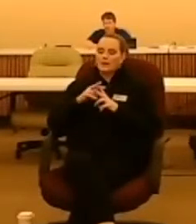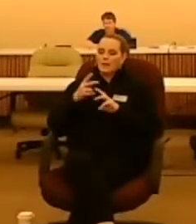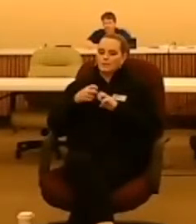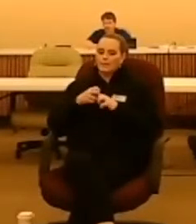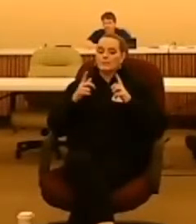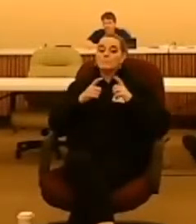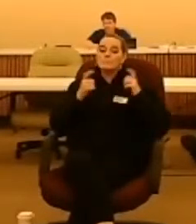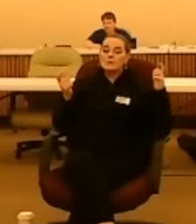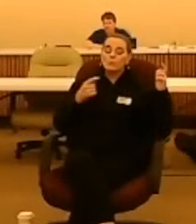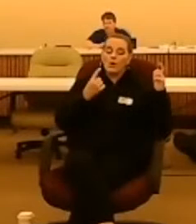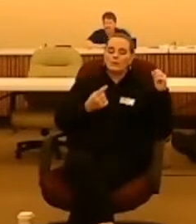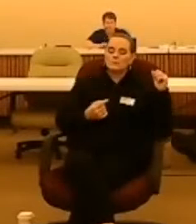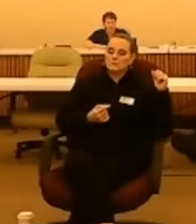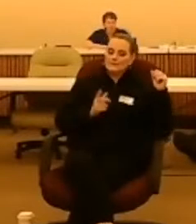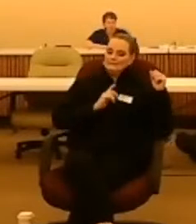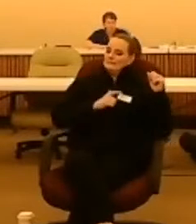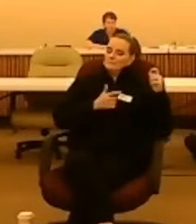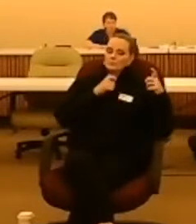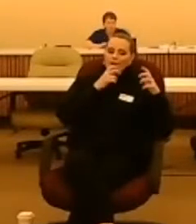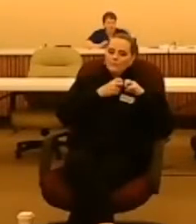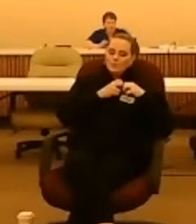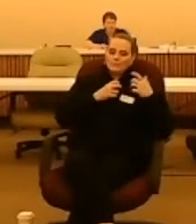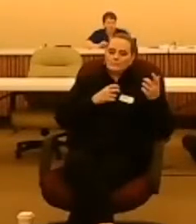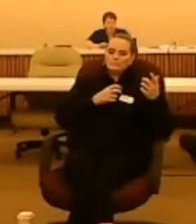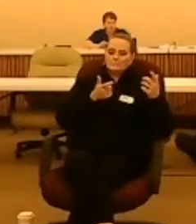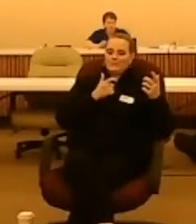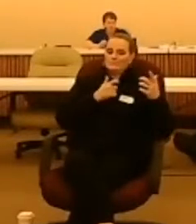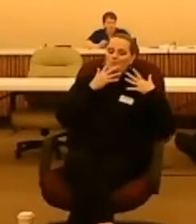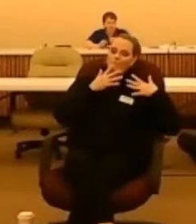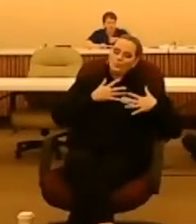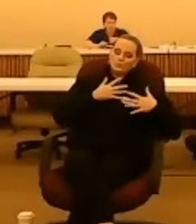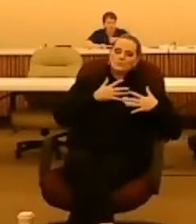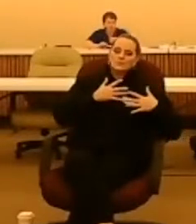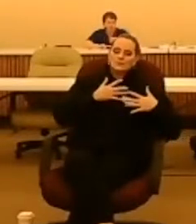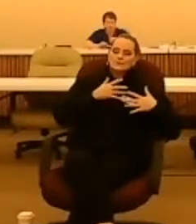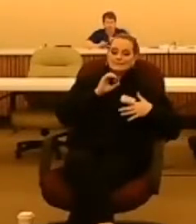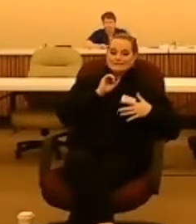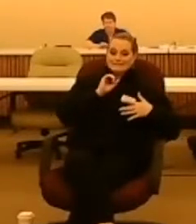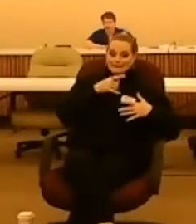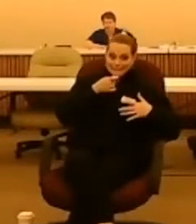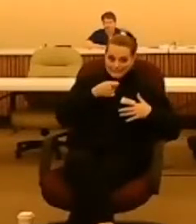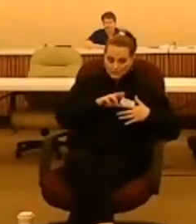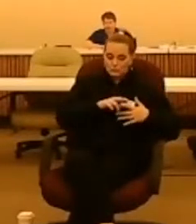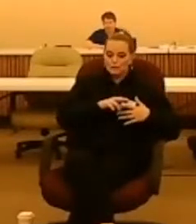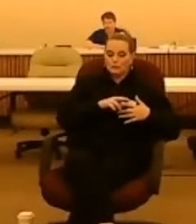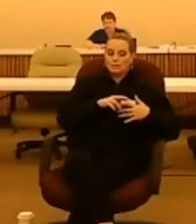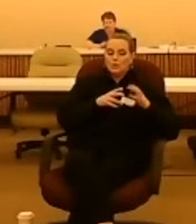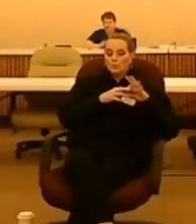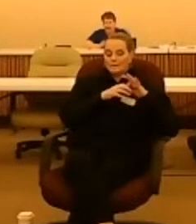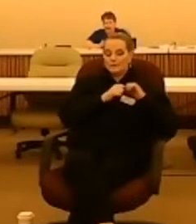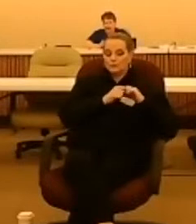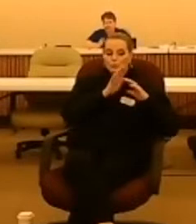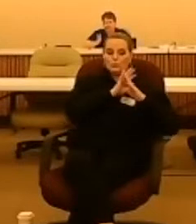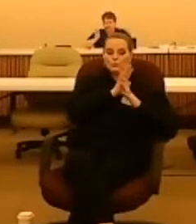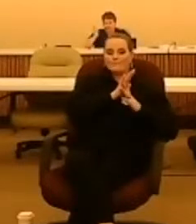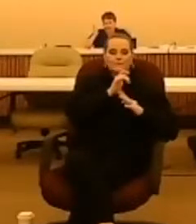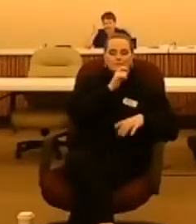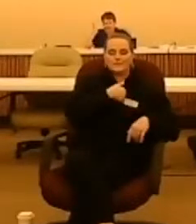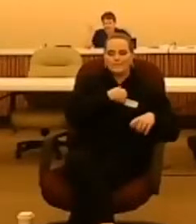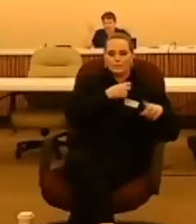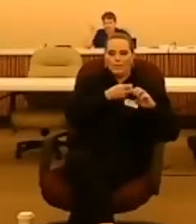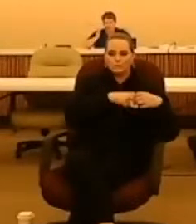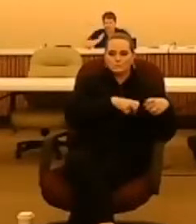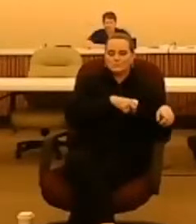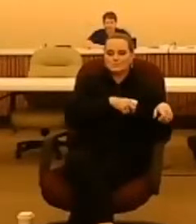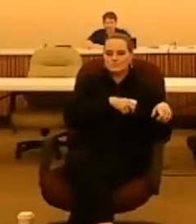is one that we have an issue with, but unfortunately the seeker authority with regards to traffic does not, and